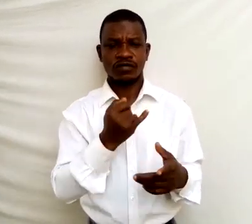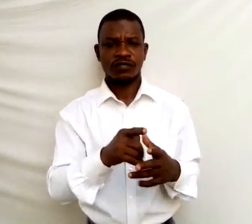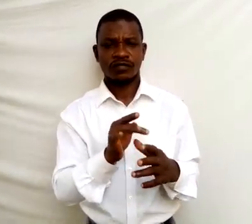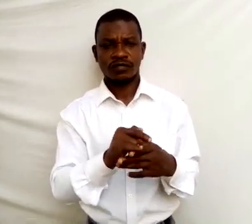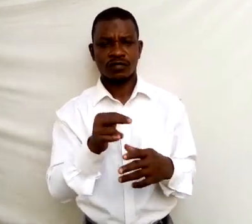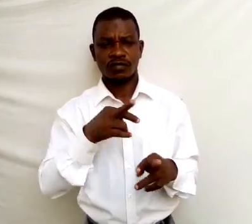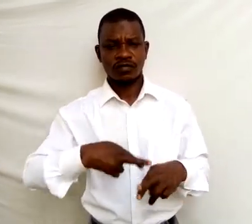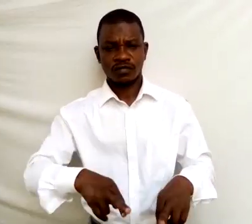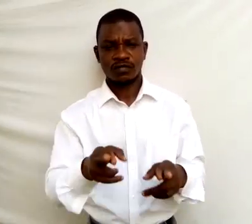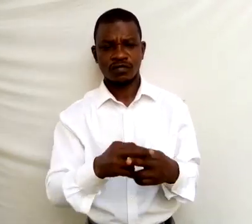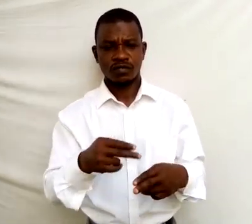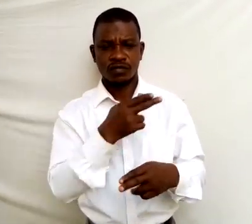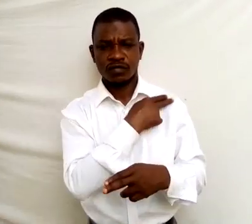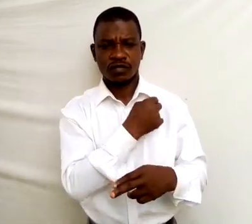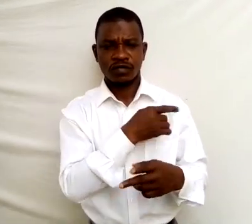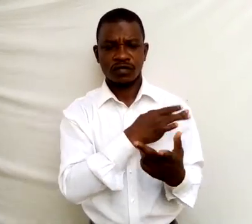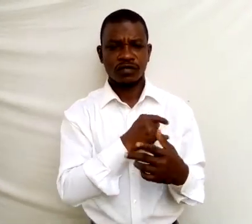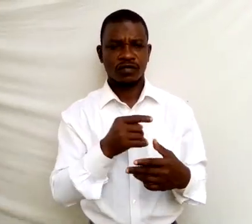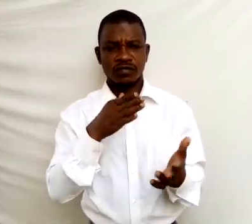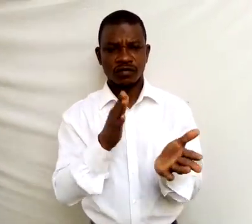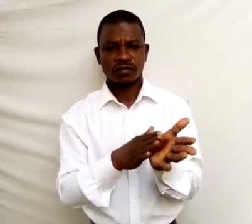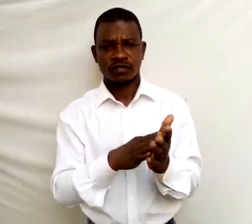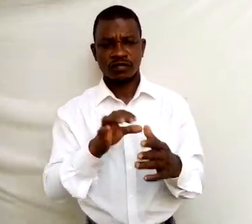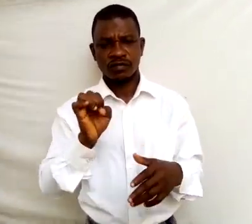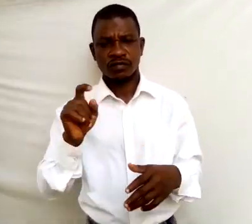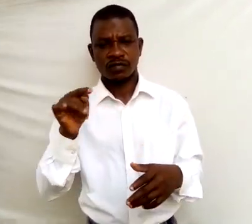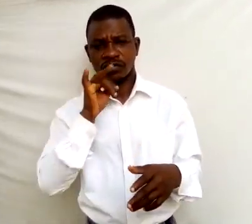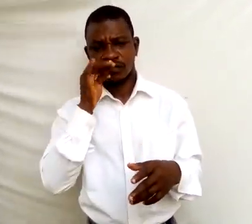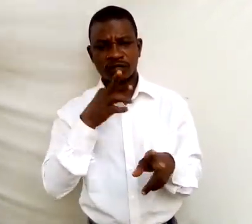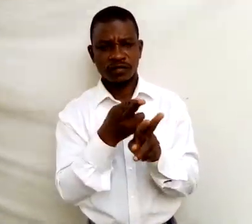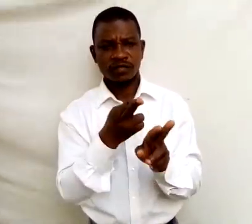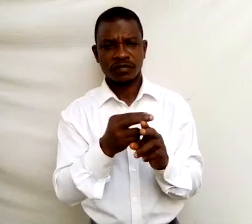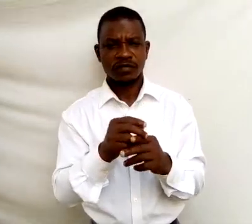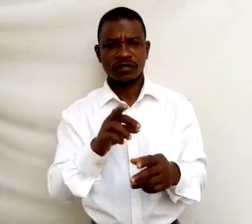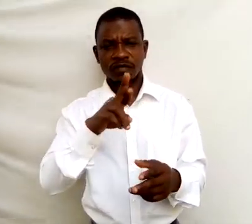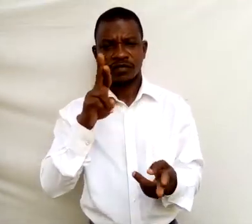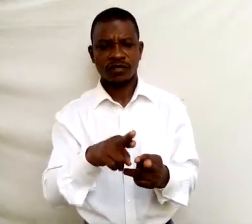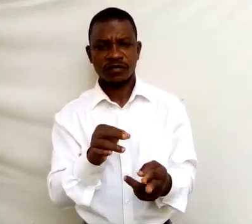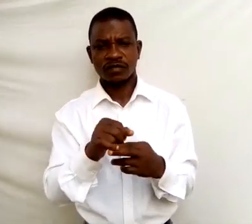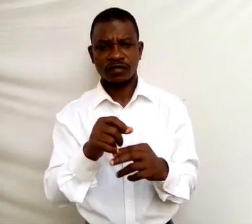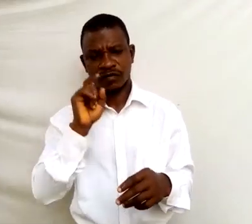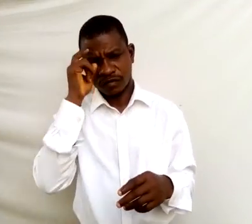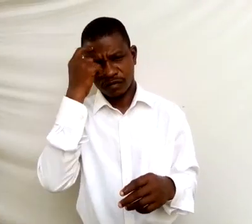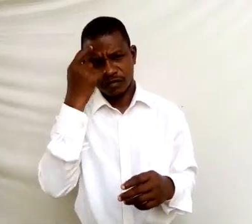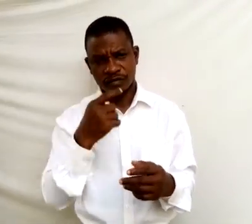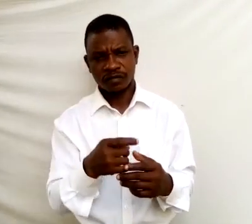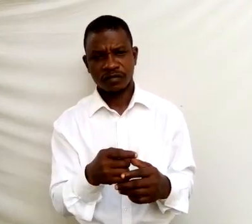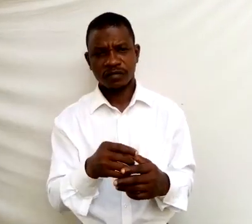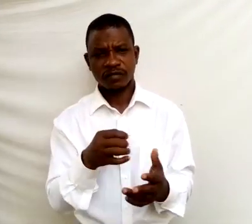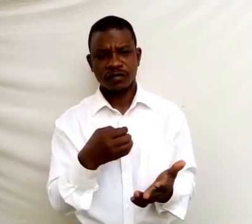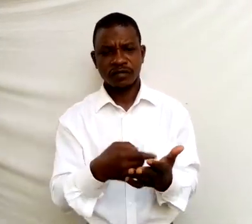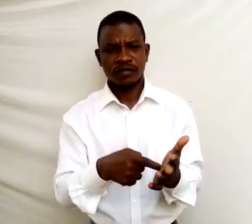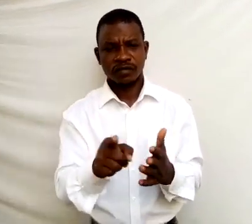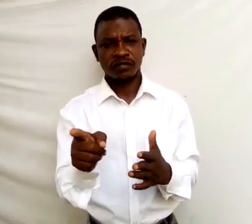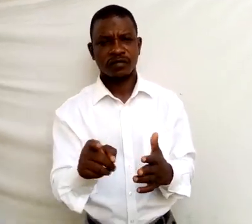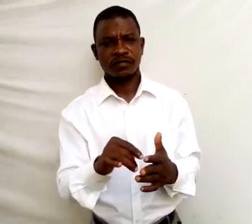roads, hospitals, schools, etc. as a result of reduction in government expenditure. We